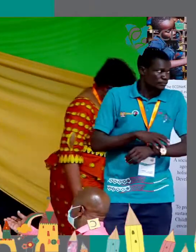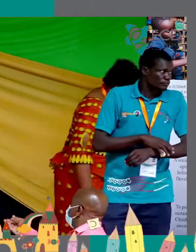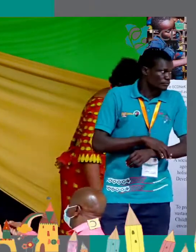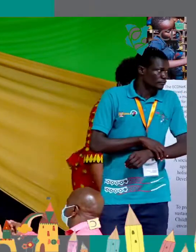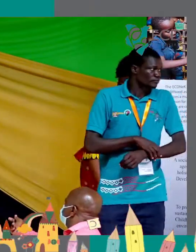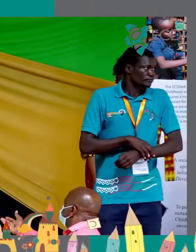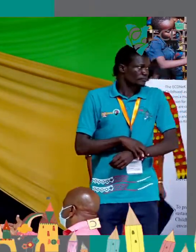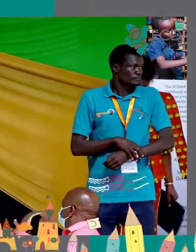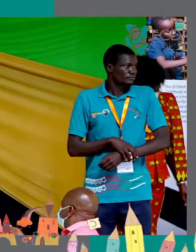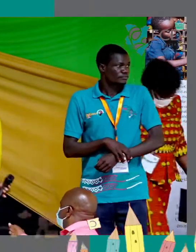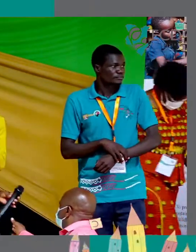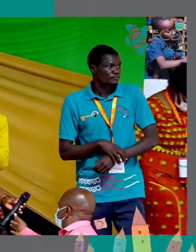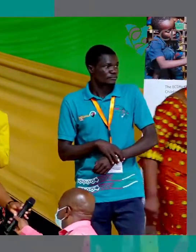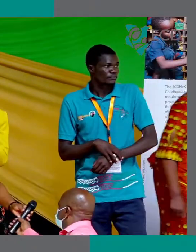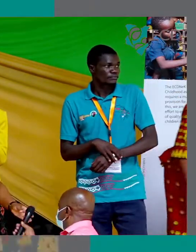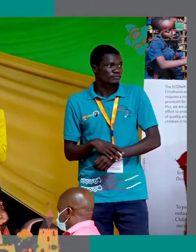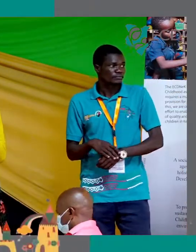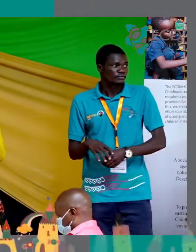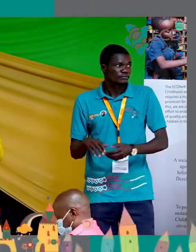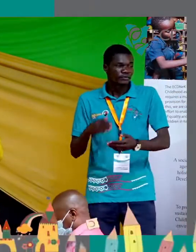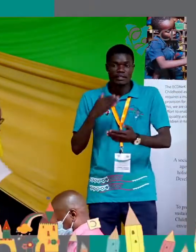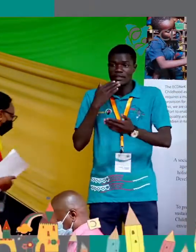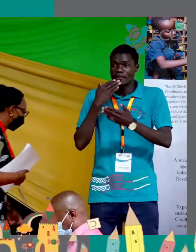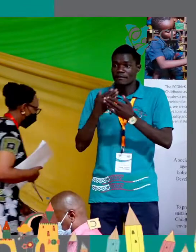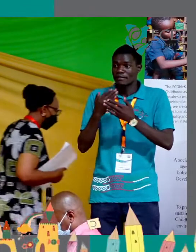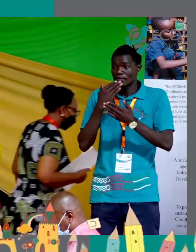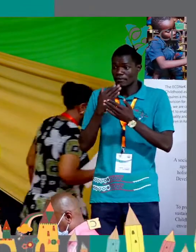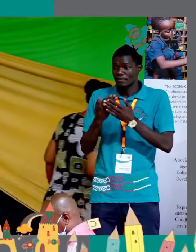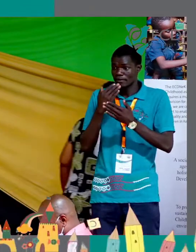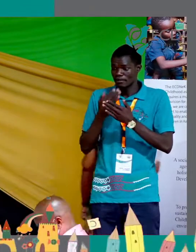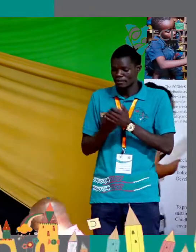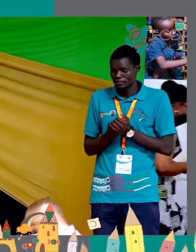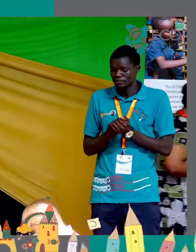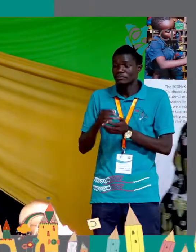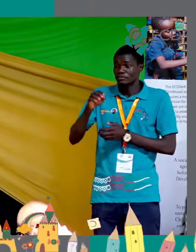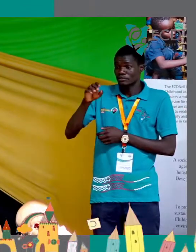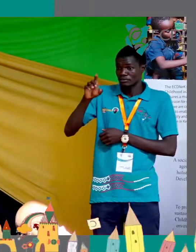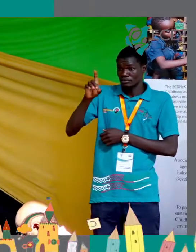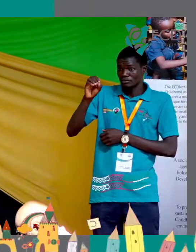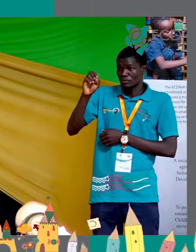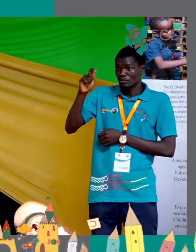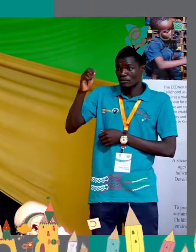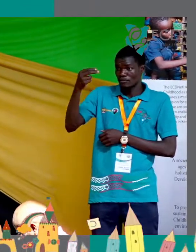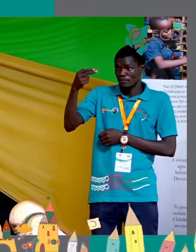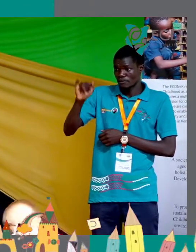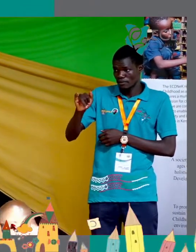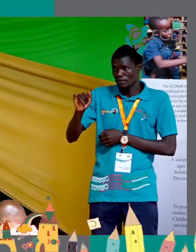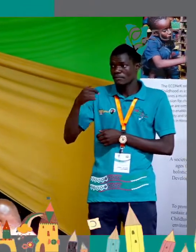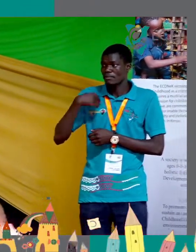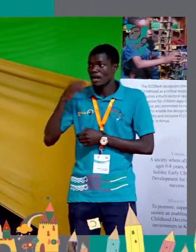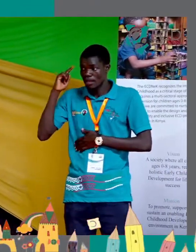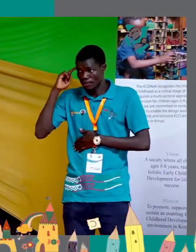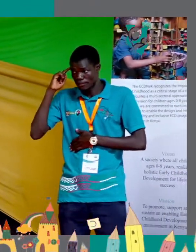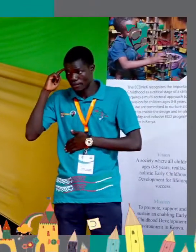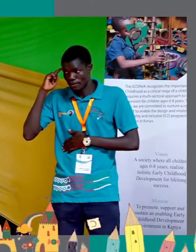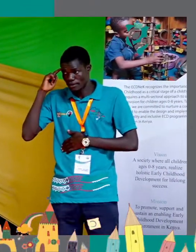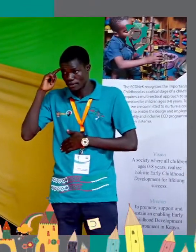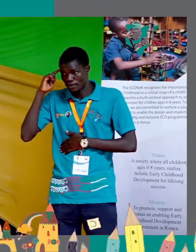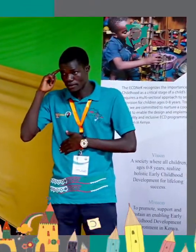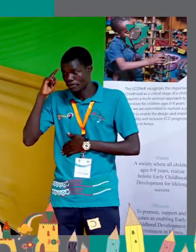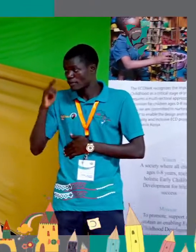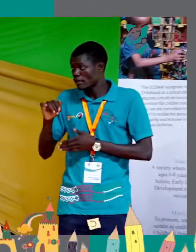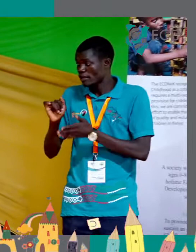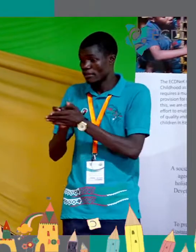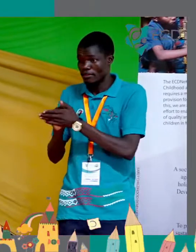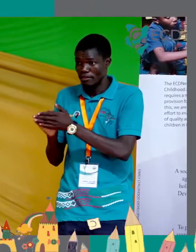Thank you. Thank you, Madam Commissioner and Madam Dorothy. I think